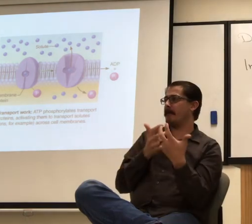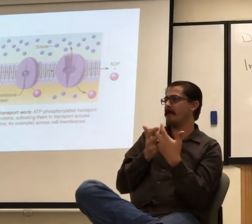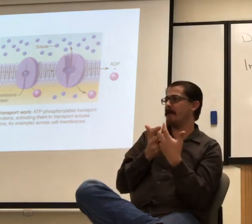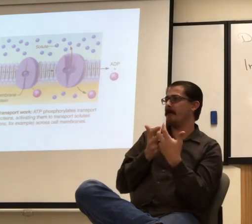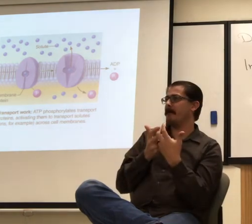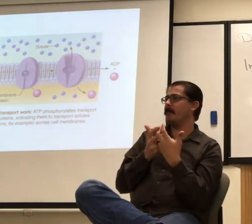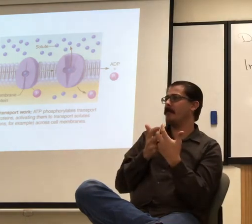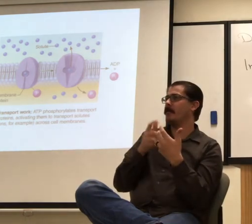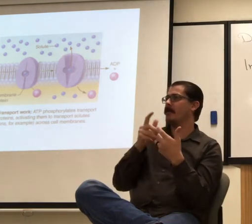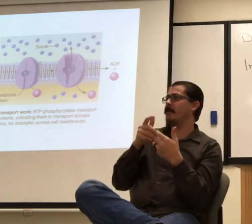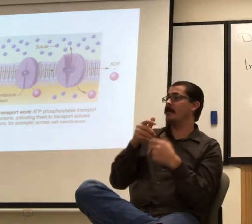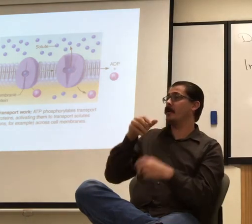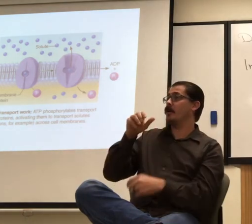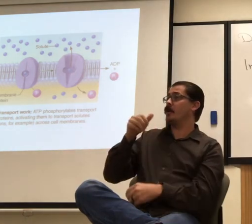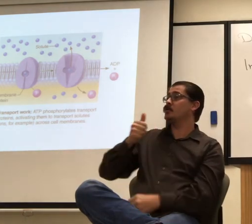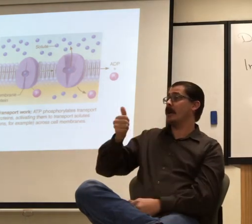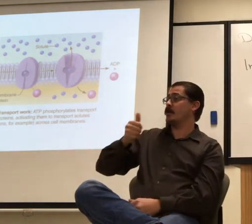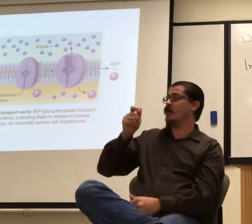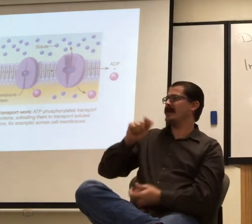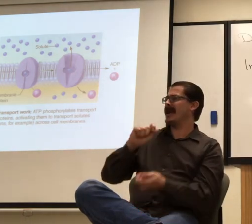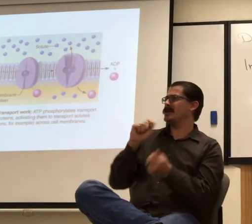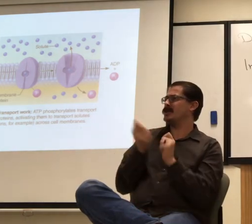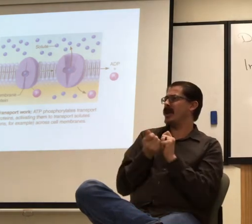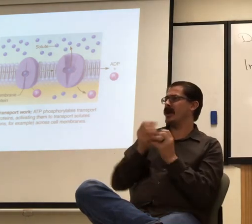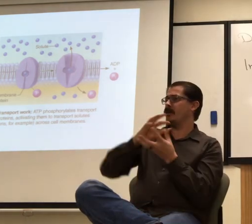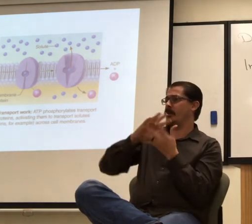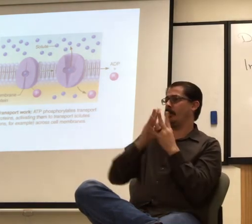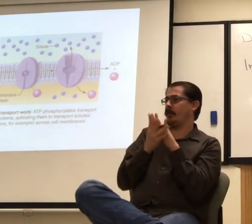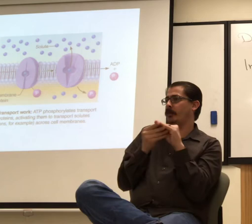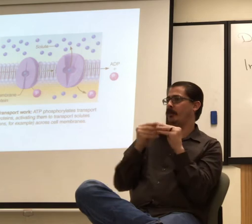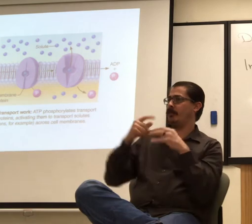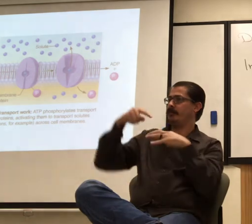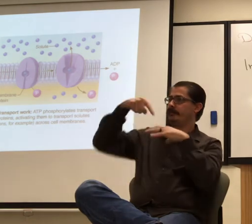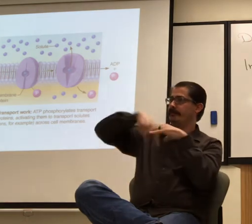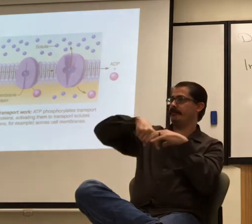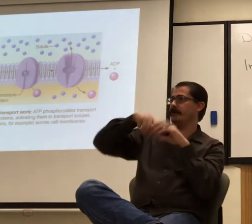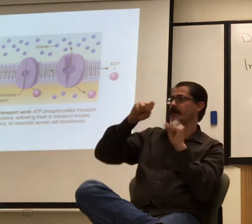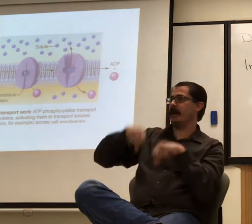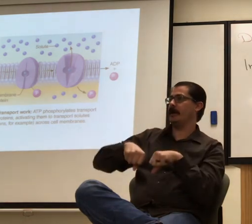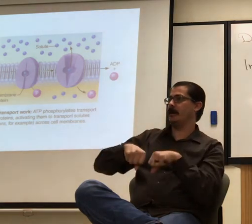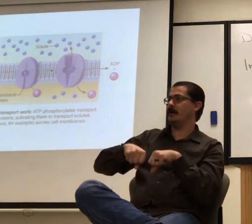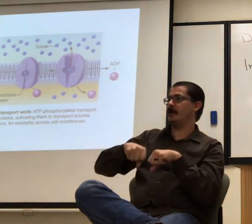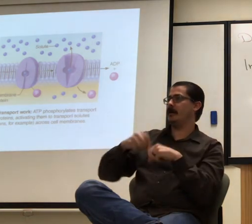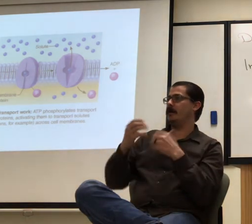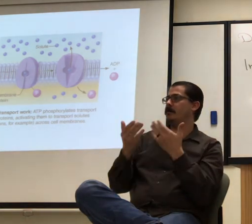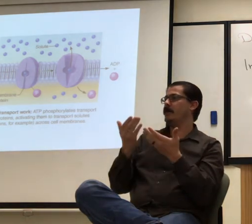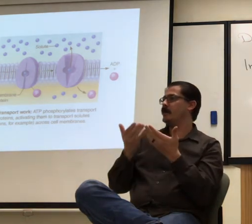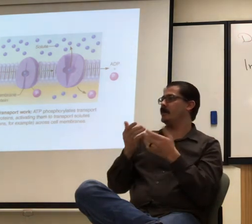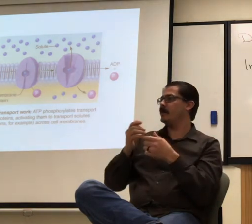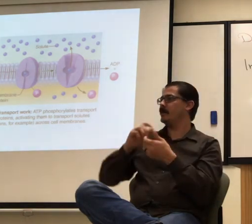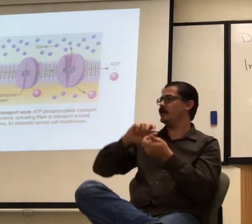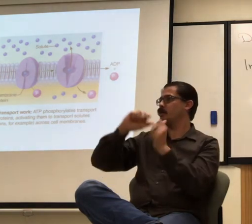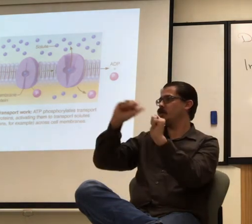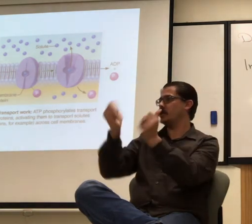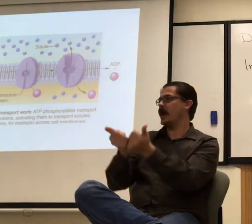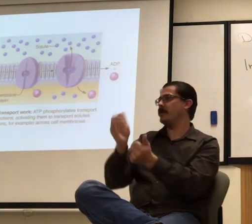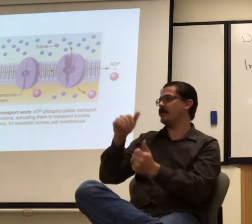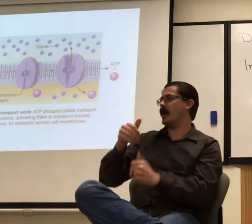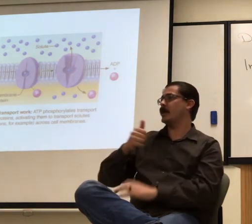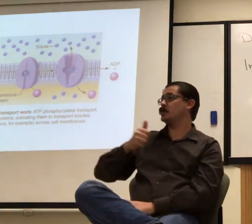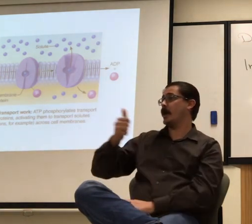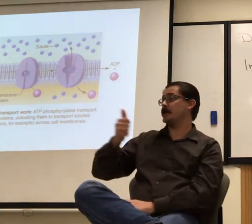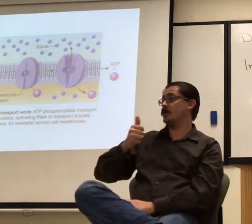Transporters can change their shape to deliver us to the other side. So maybe the shape of the transporter